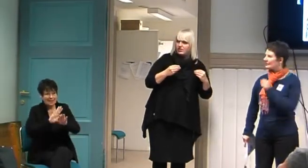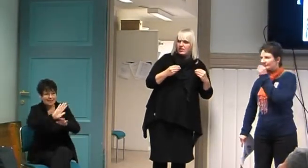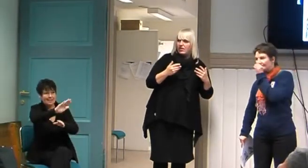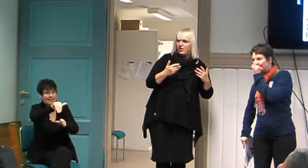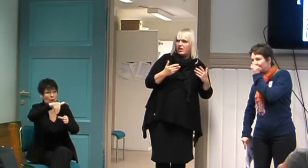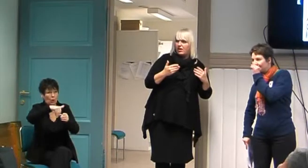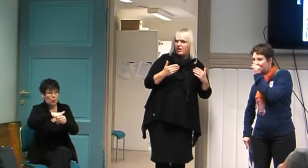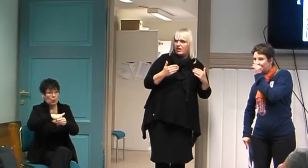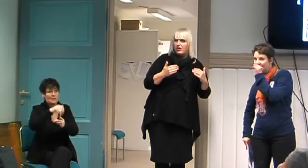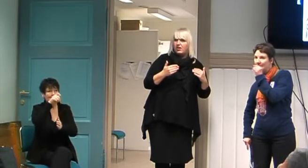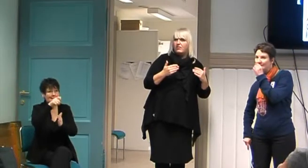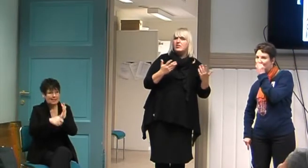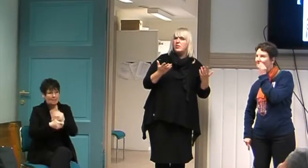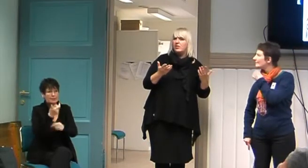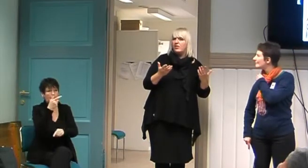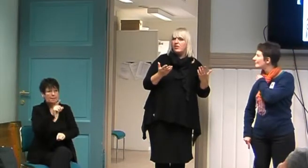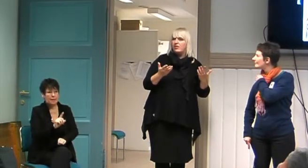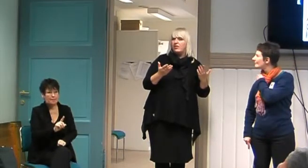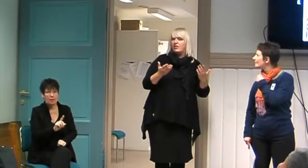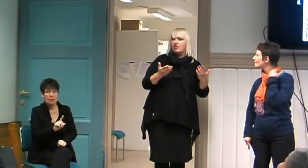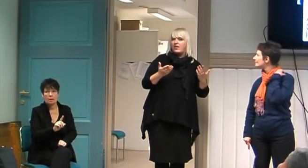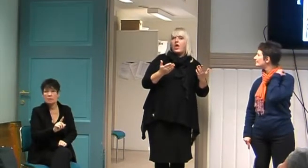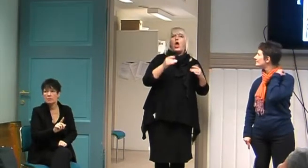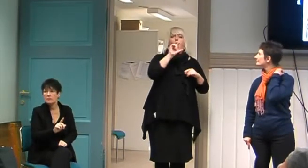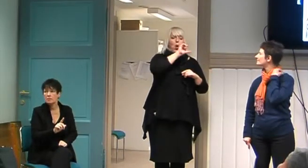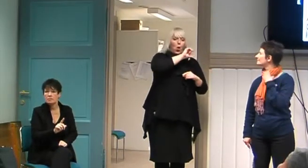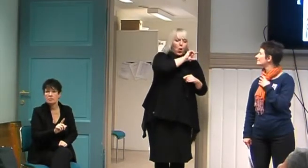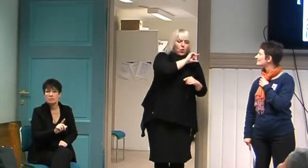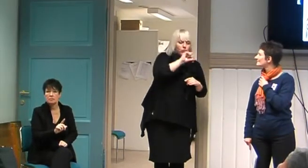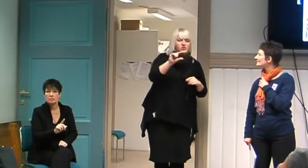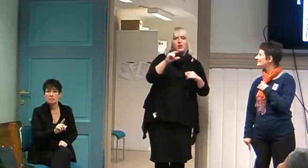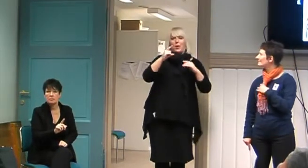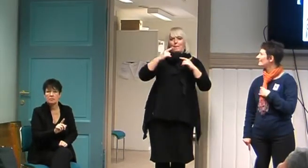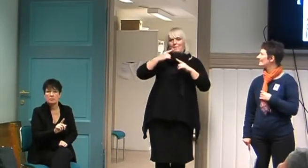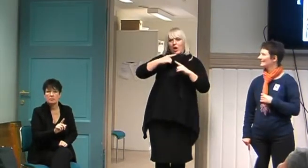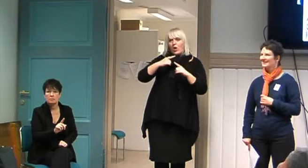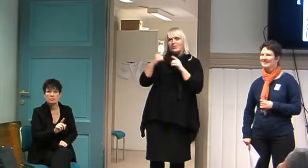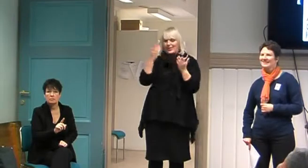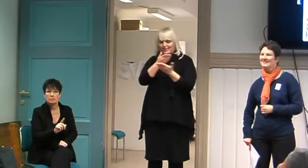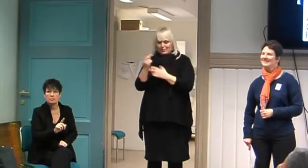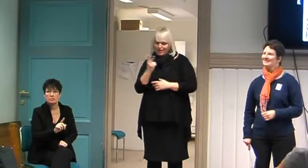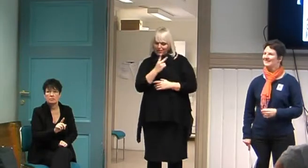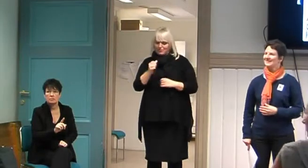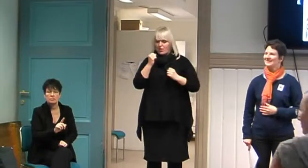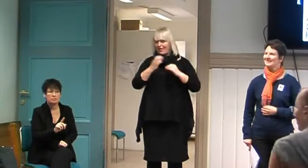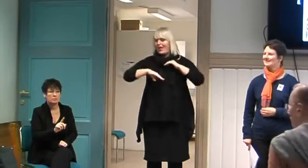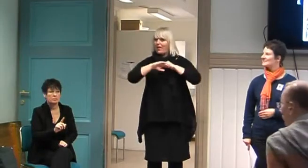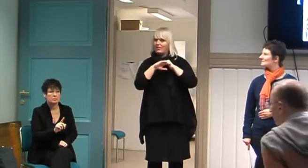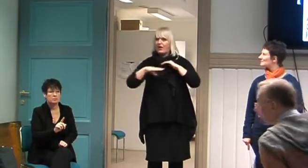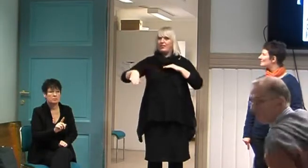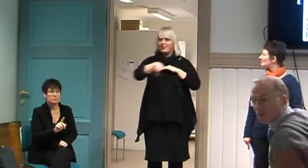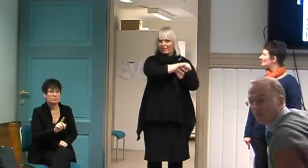Både bygge og tjenesten må være til rette. Både bygningene og tjenesten, altså innholdet, må være til